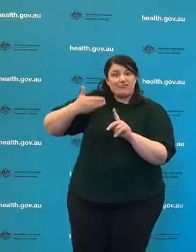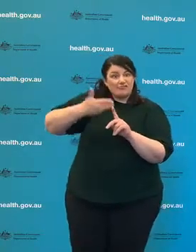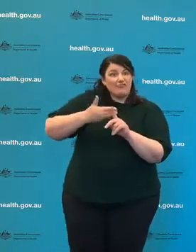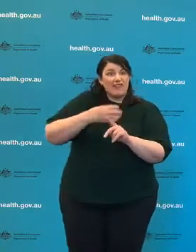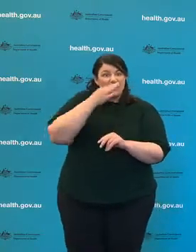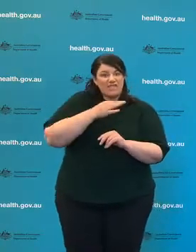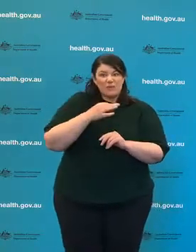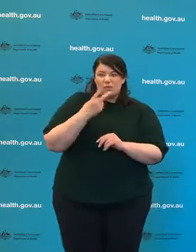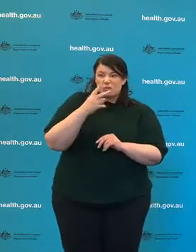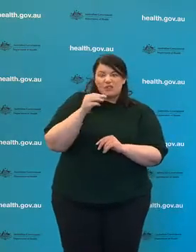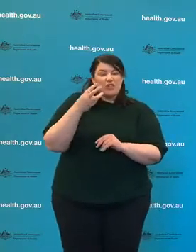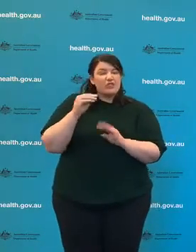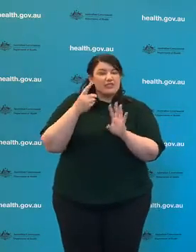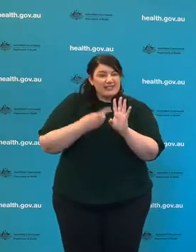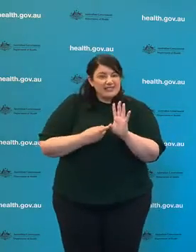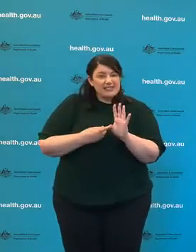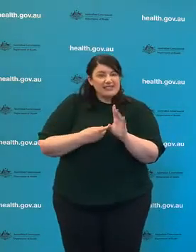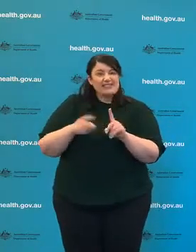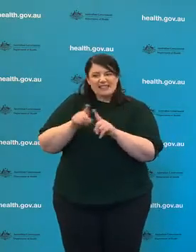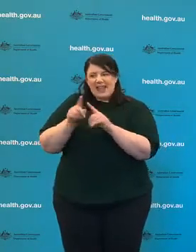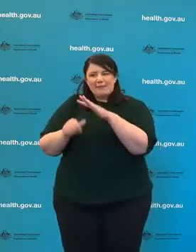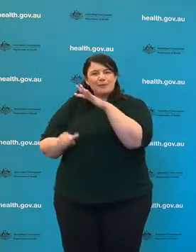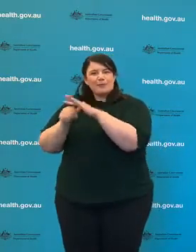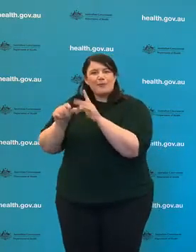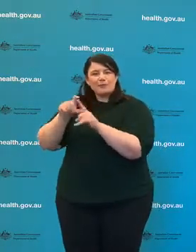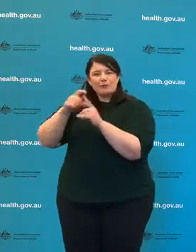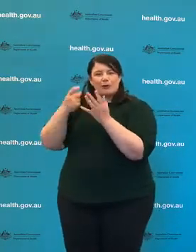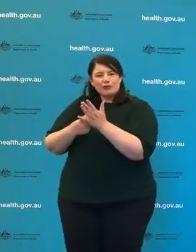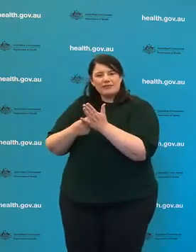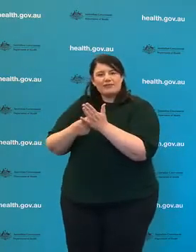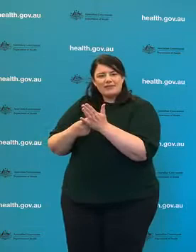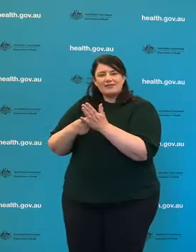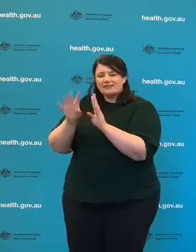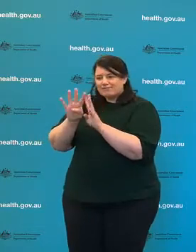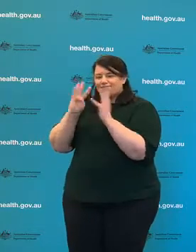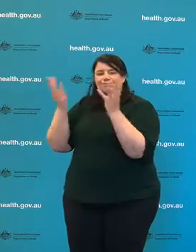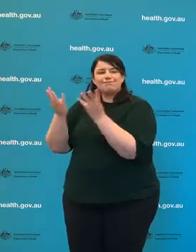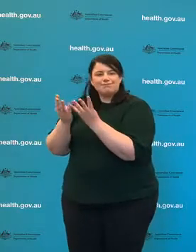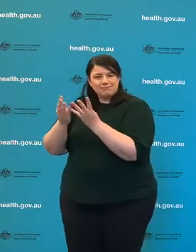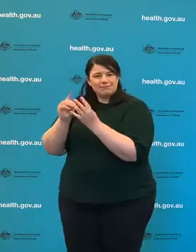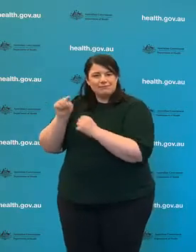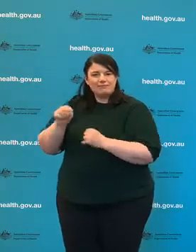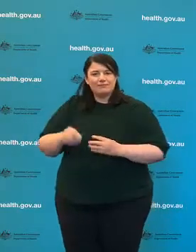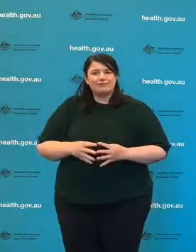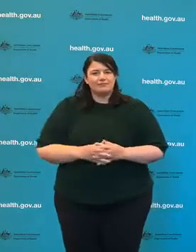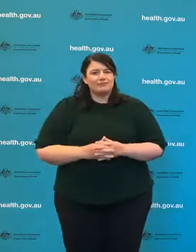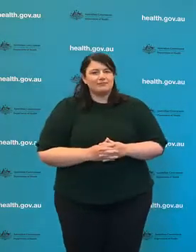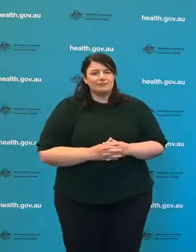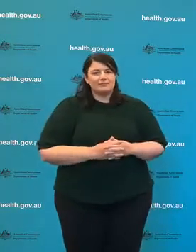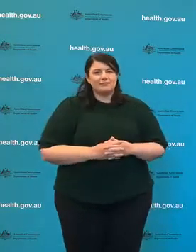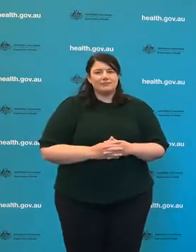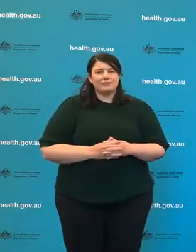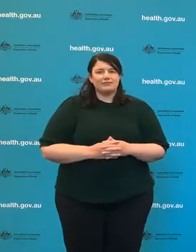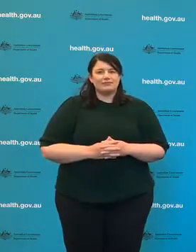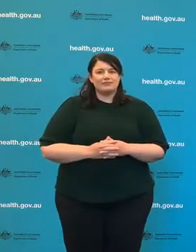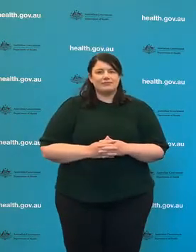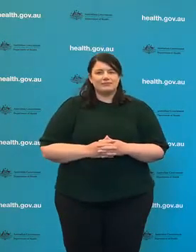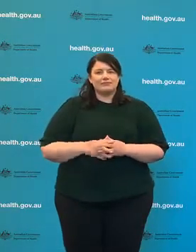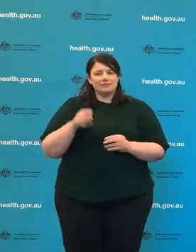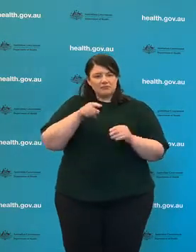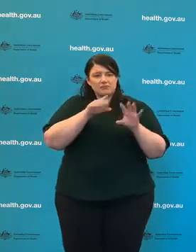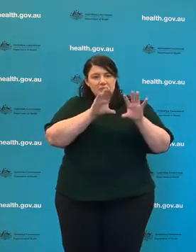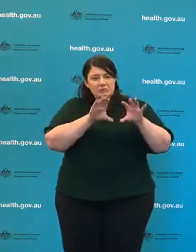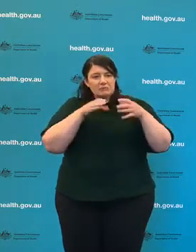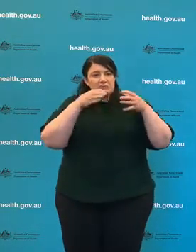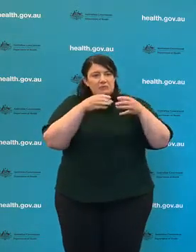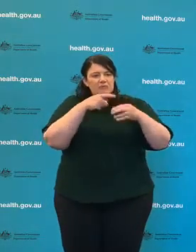AHPPC, but we're going to be hearing about ATAGI a lot more in the coming months. And ATAGI and our Scientific